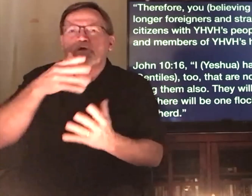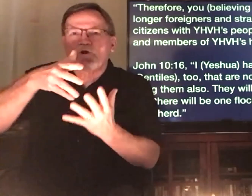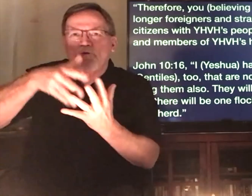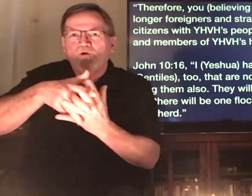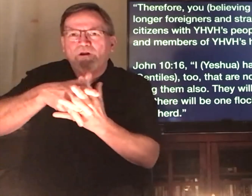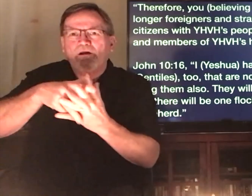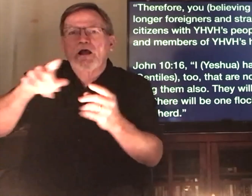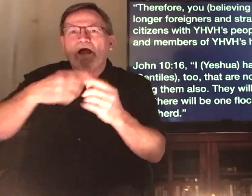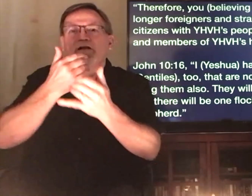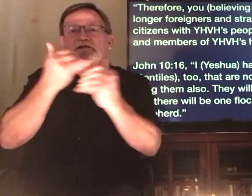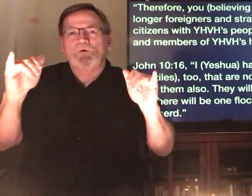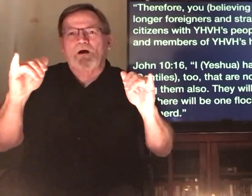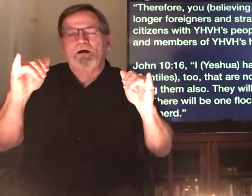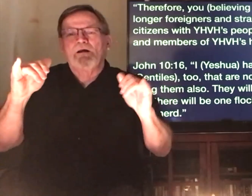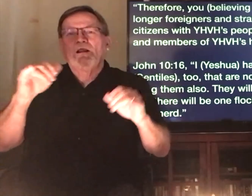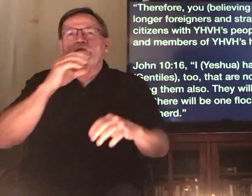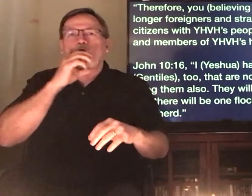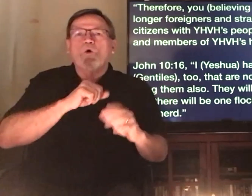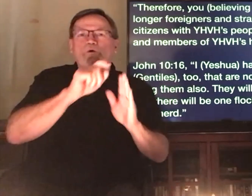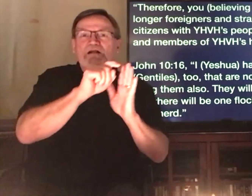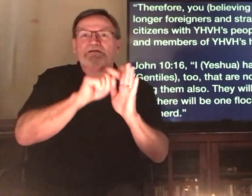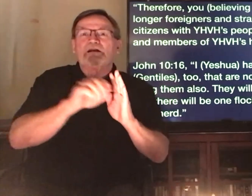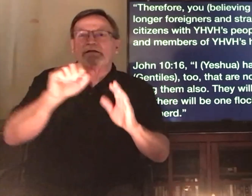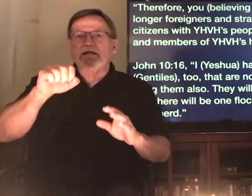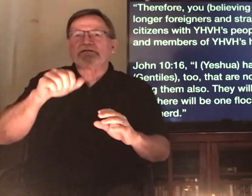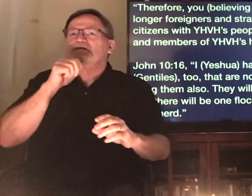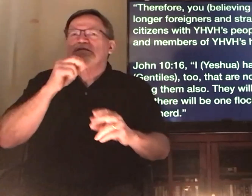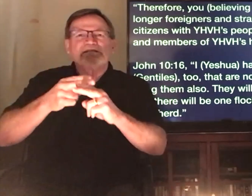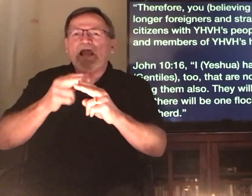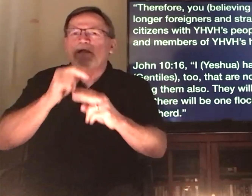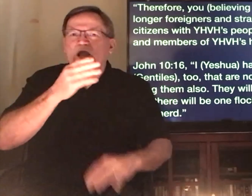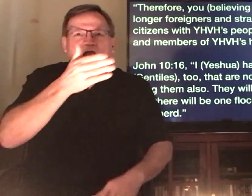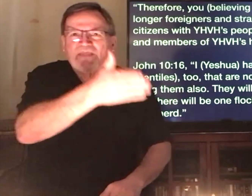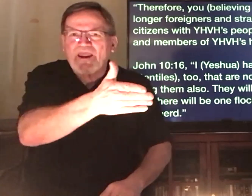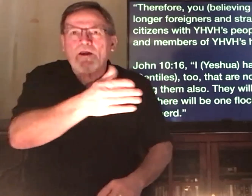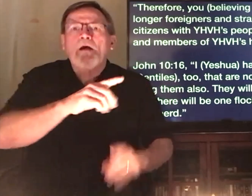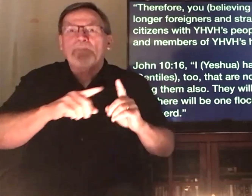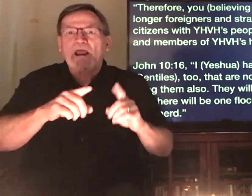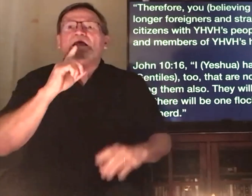no longer foreigner and strangers, but